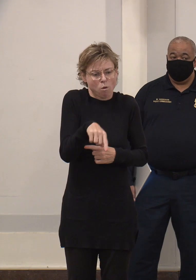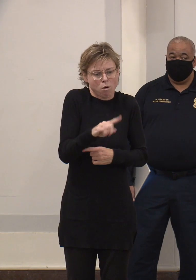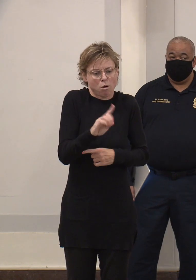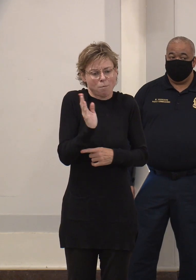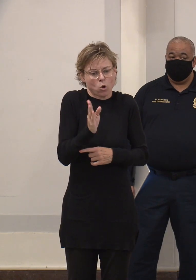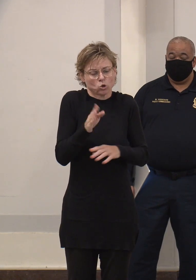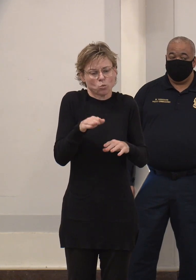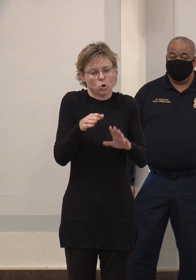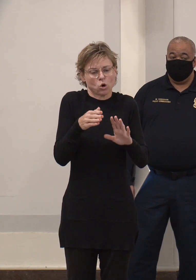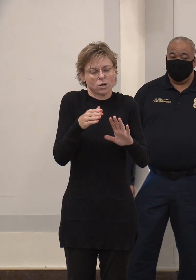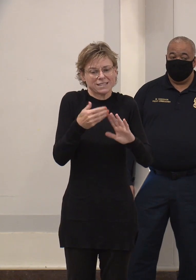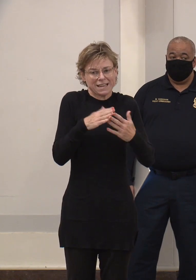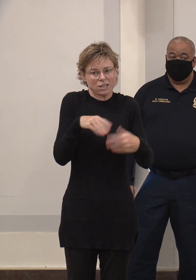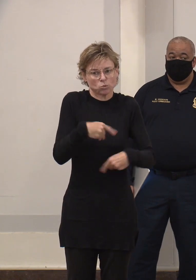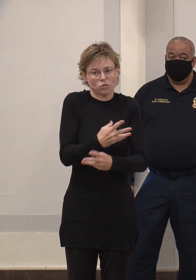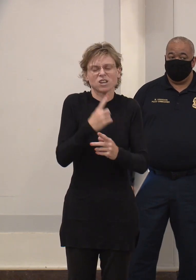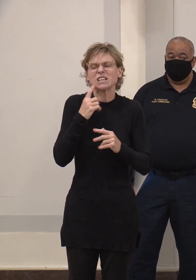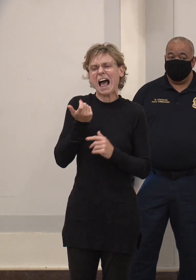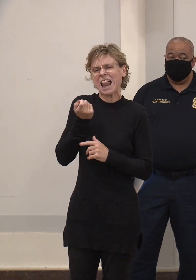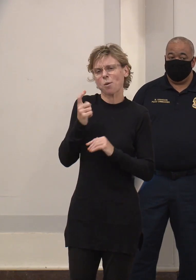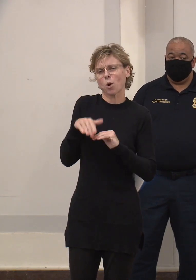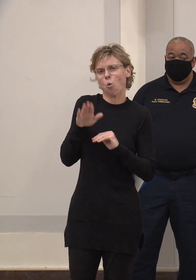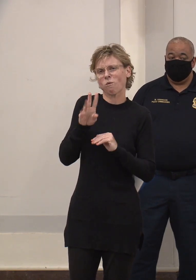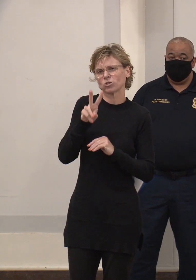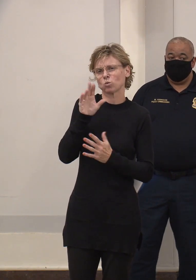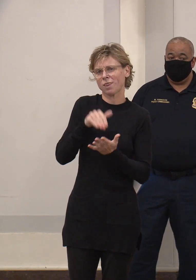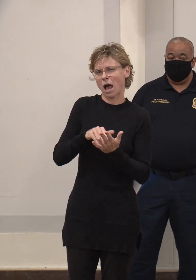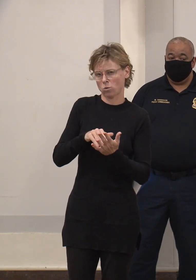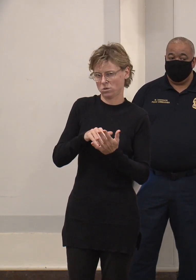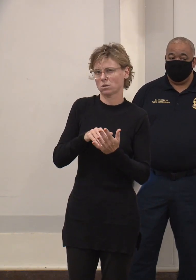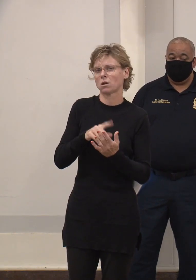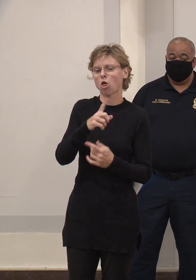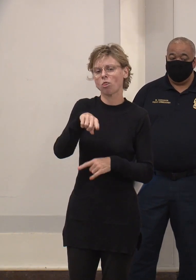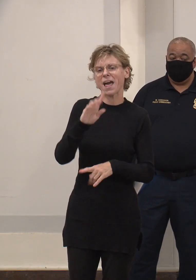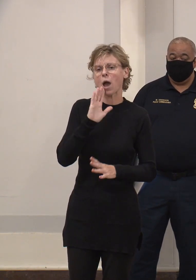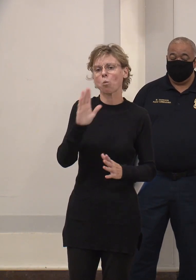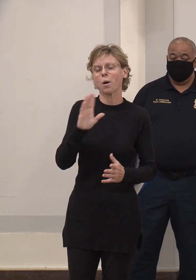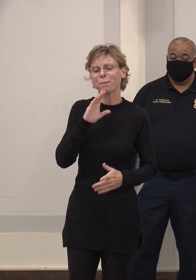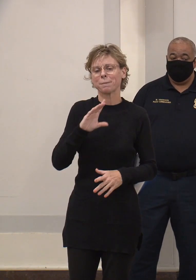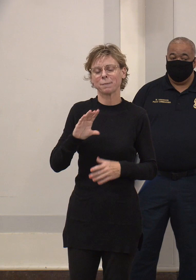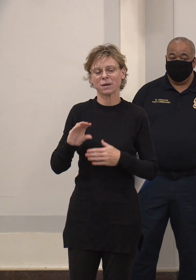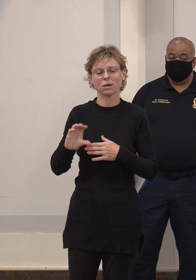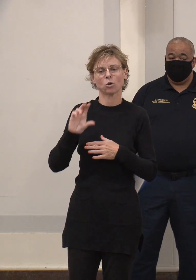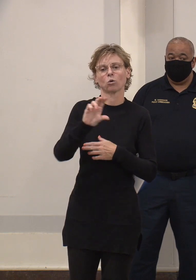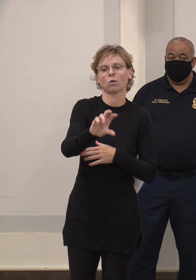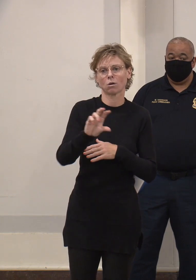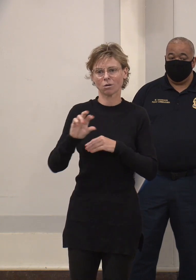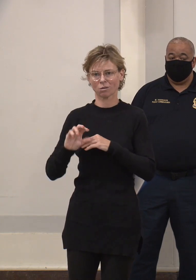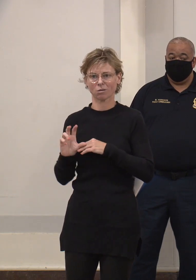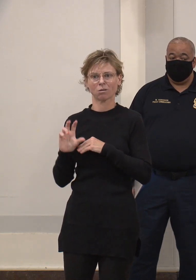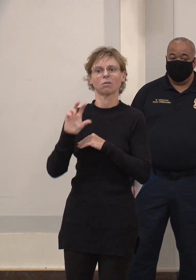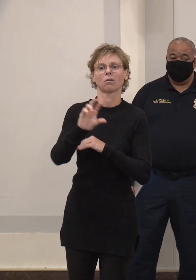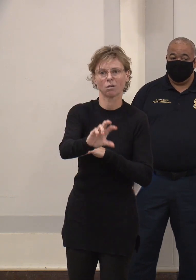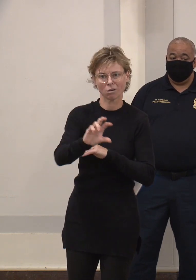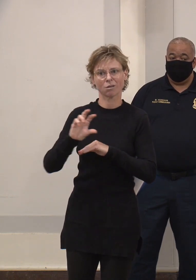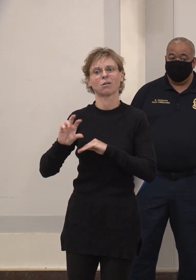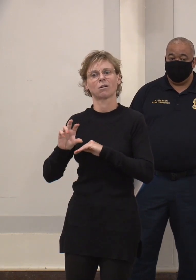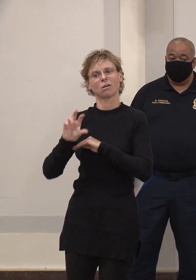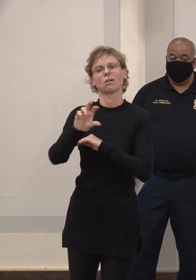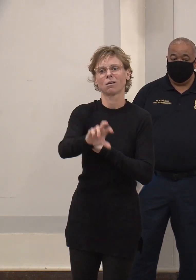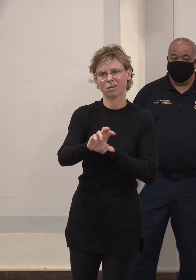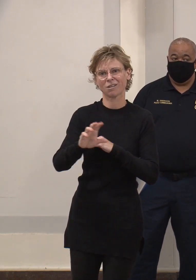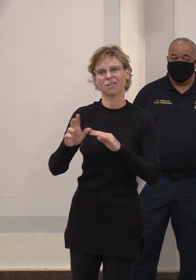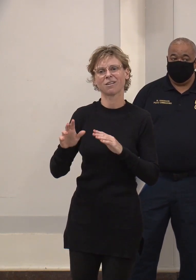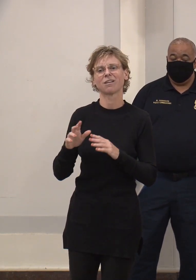over 2,000. And again, the doses will be released in waves, right? And so again, each county is getting it somewhat